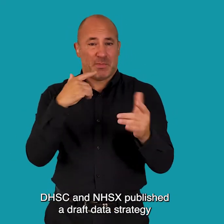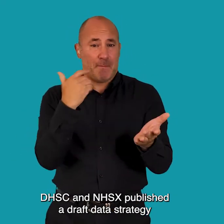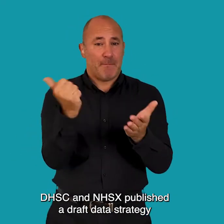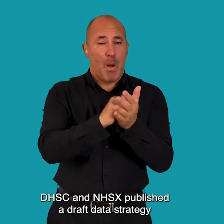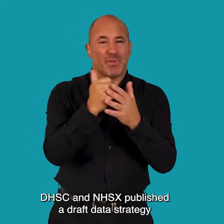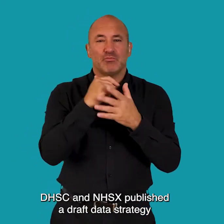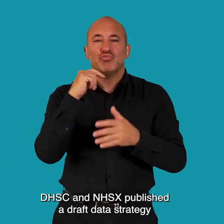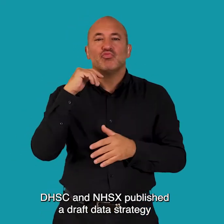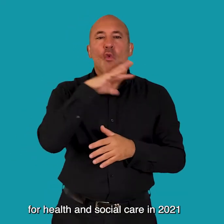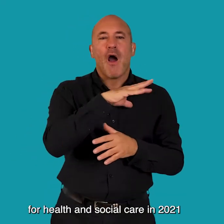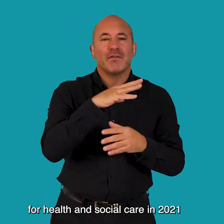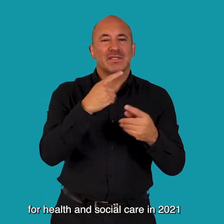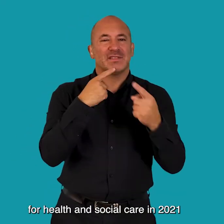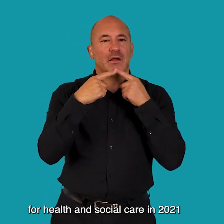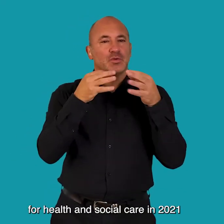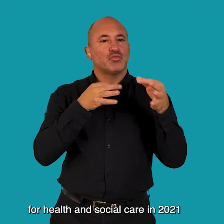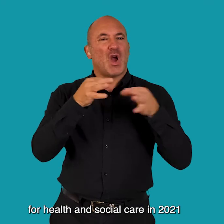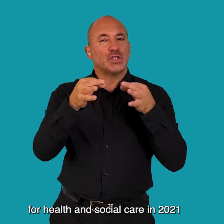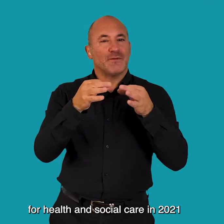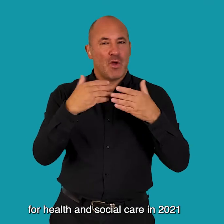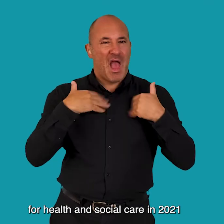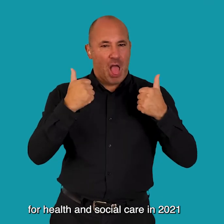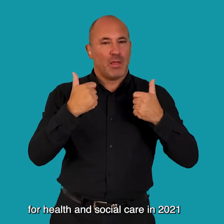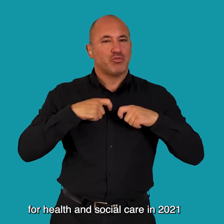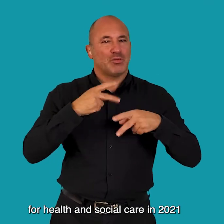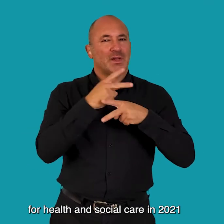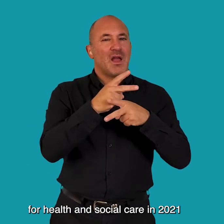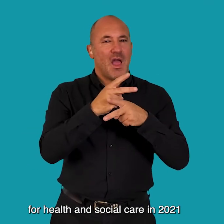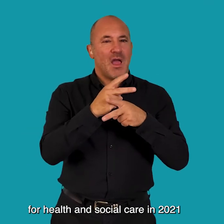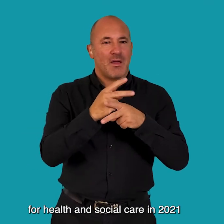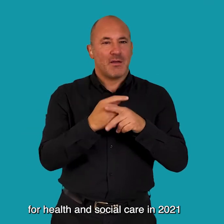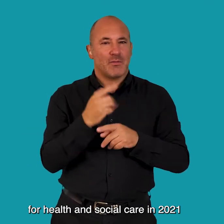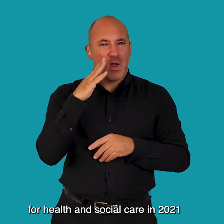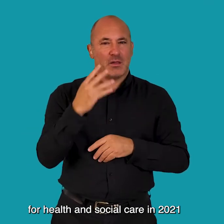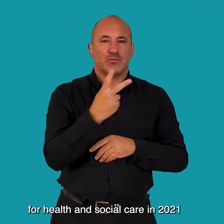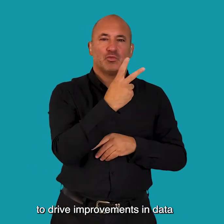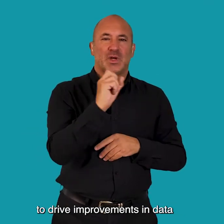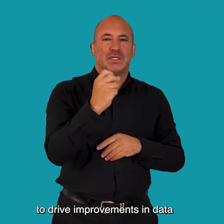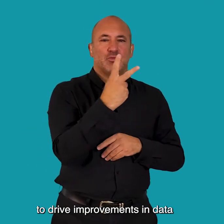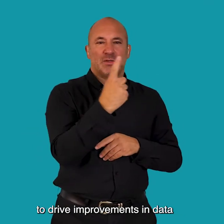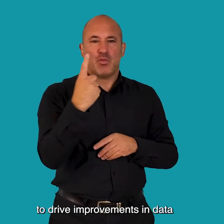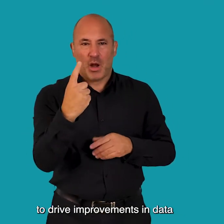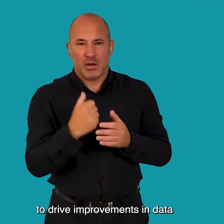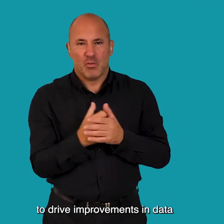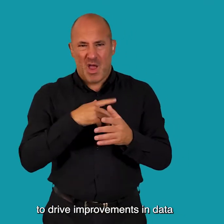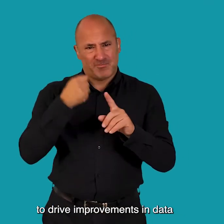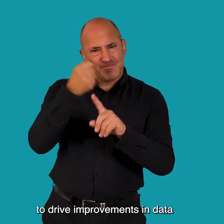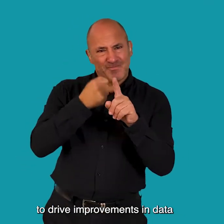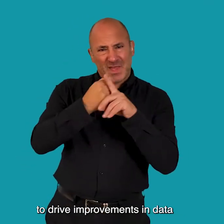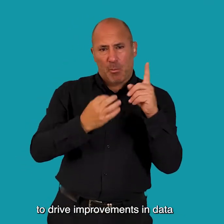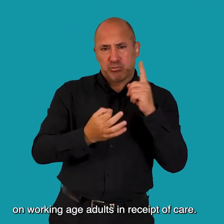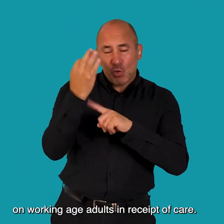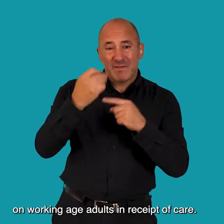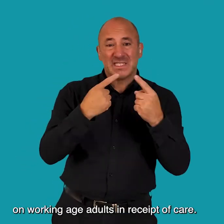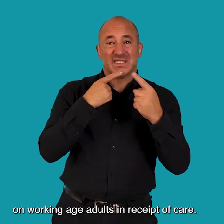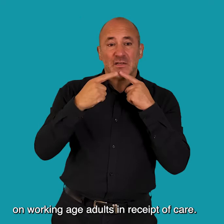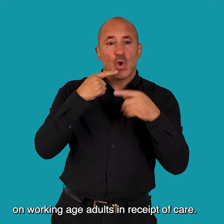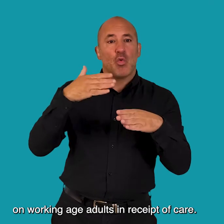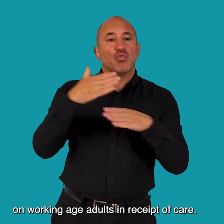data strategy for health and social care in 2021 to drive improvements in data on working-age